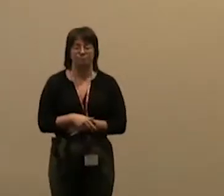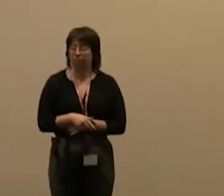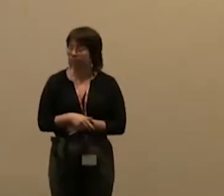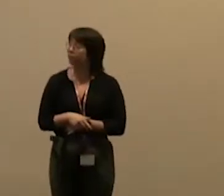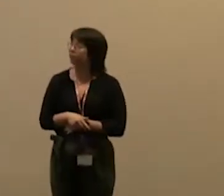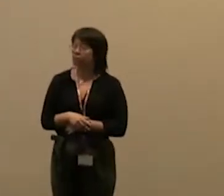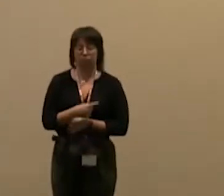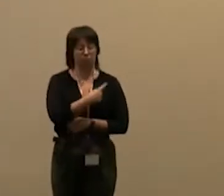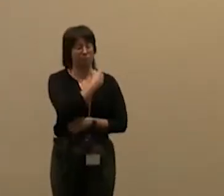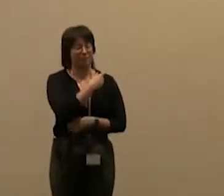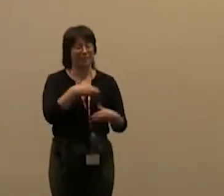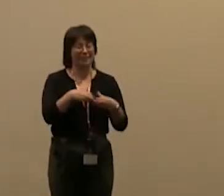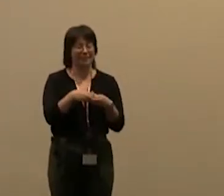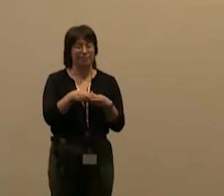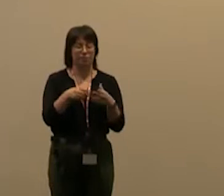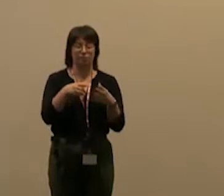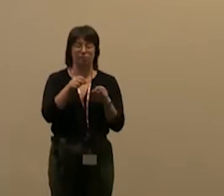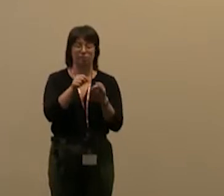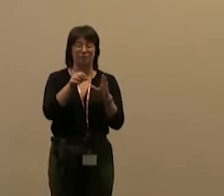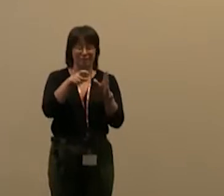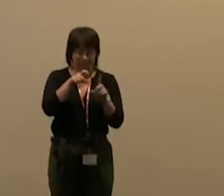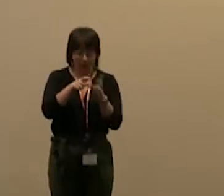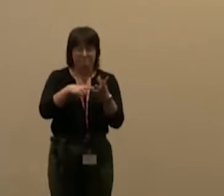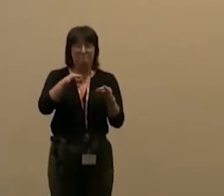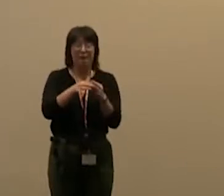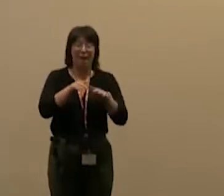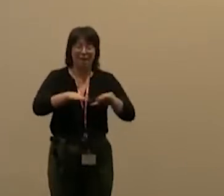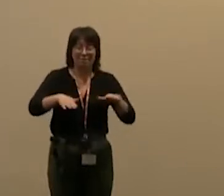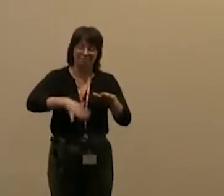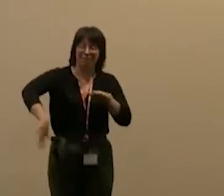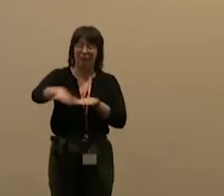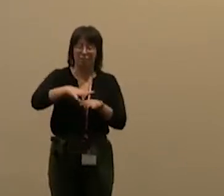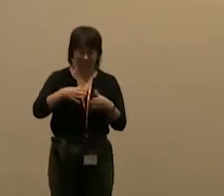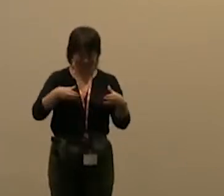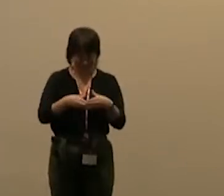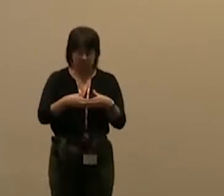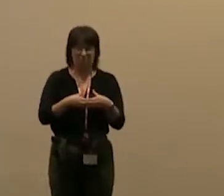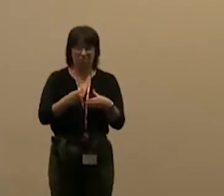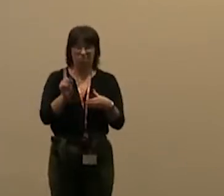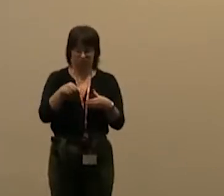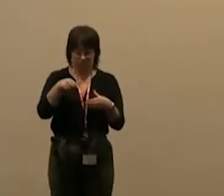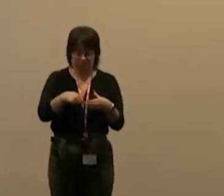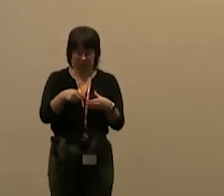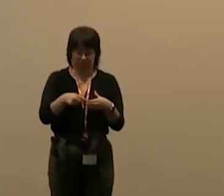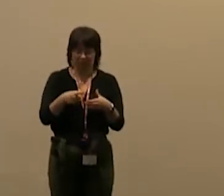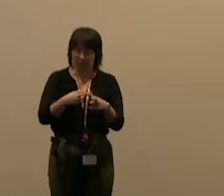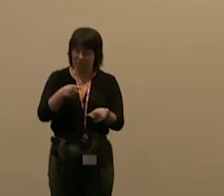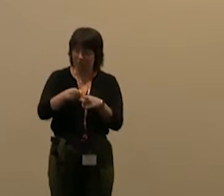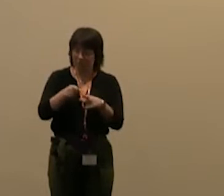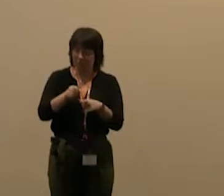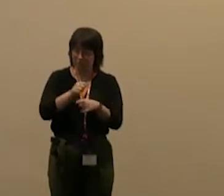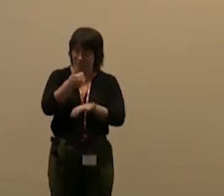Right, so the Teams dev landscape. So there's lots that we can do with Teams, and when we really think about Teams, it's an application